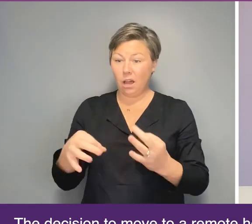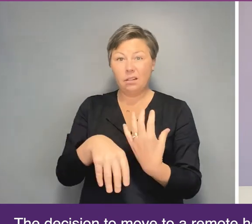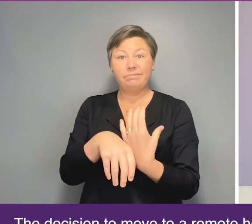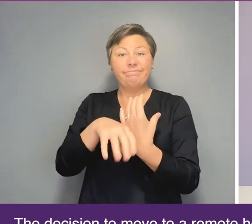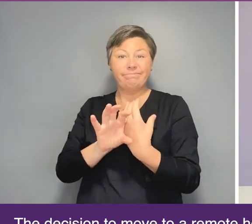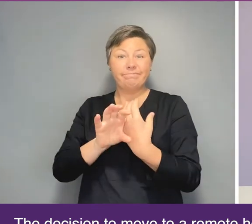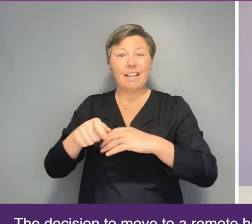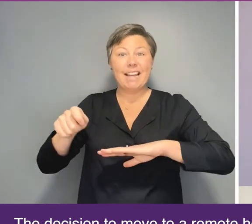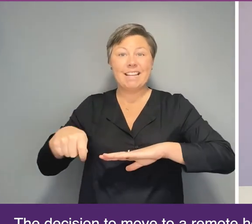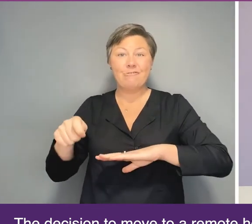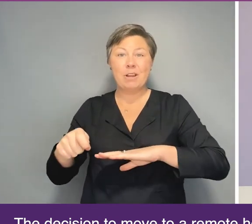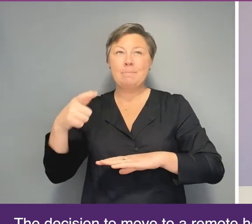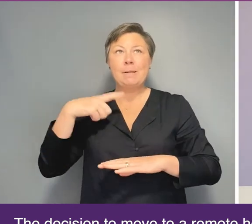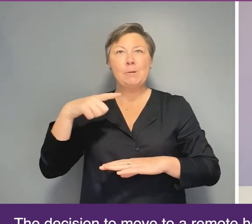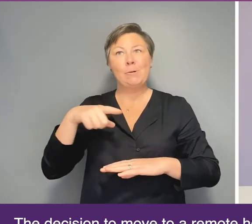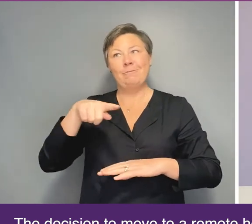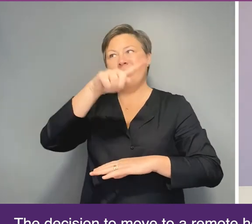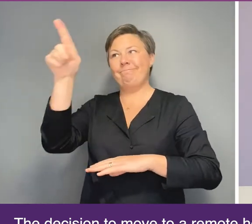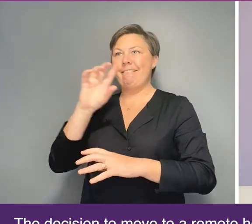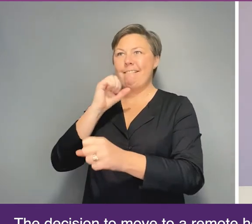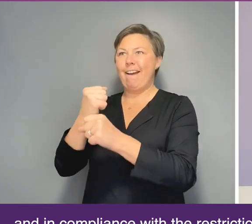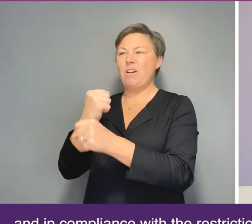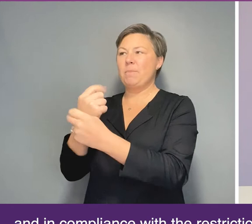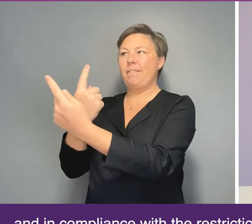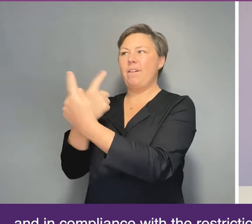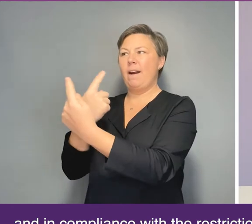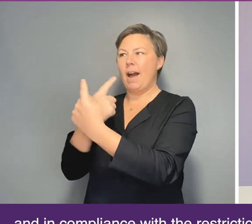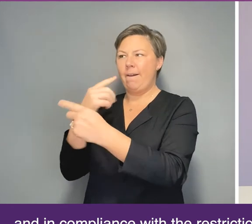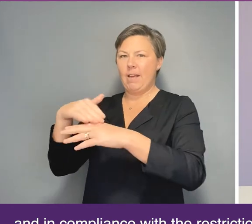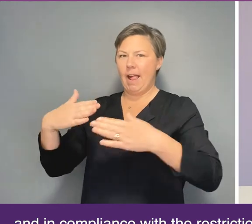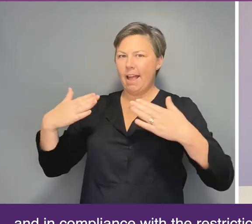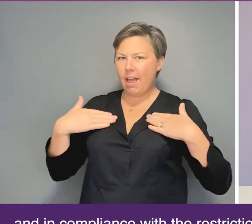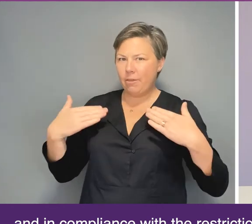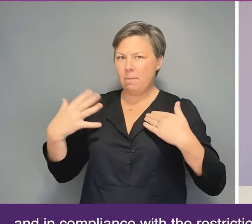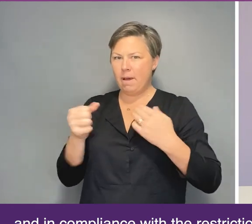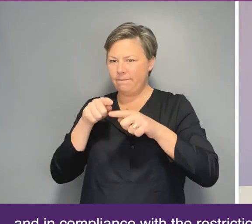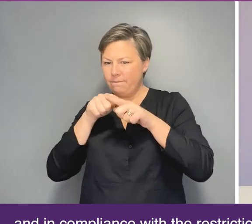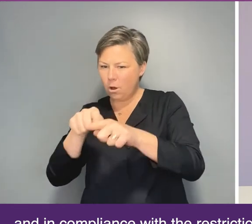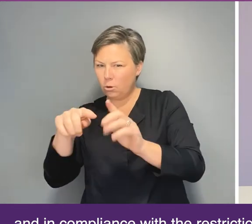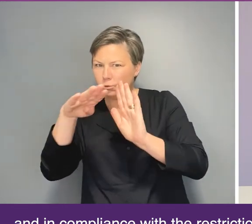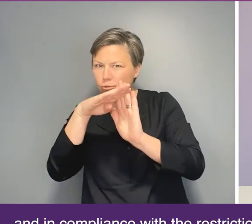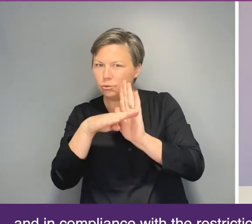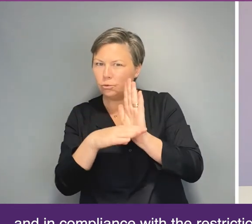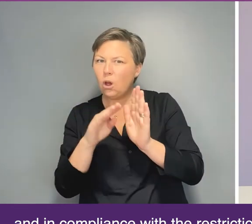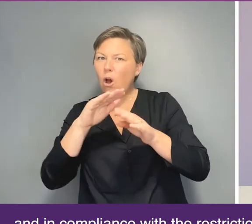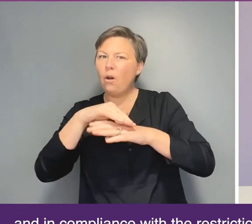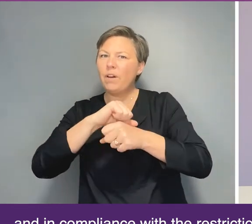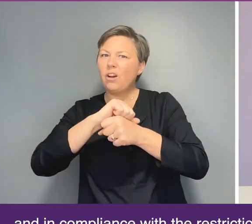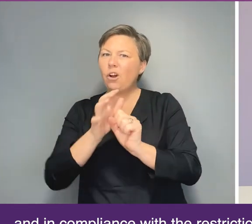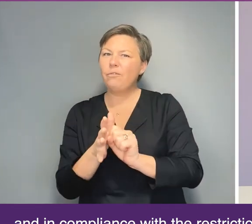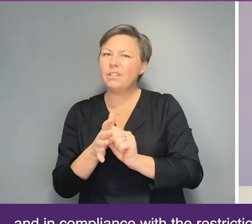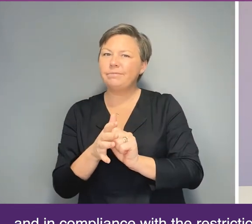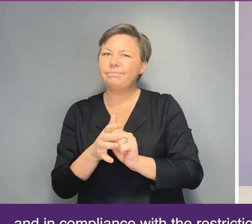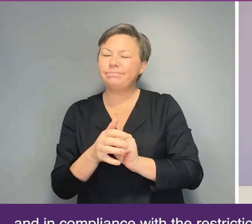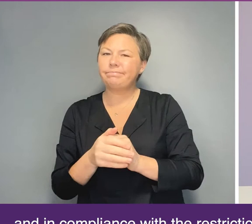on the best health advice that we could get and in compliance with the restrictions that unfortunately affect